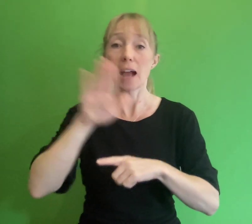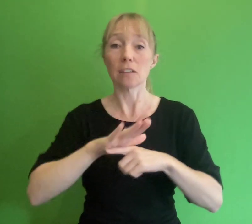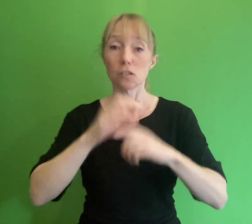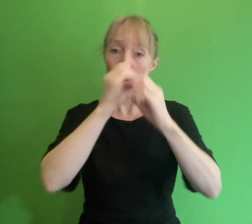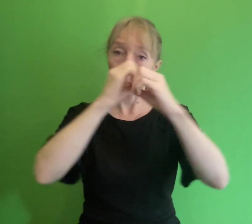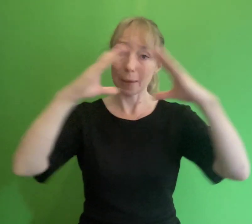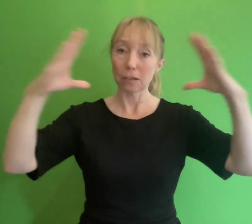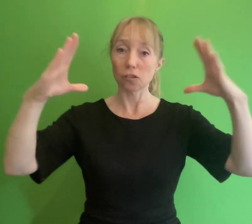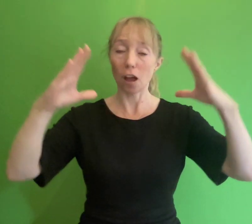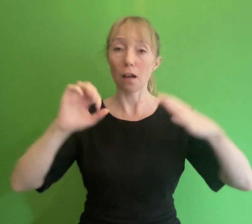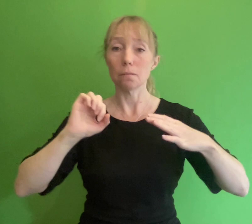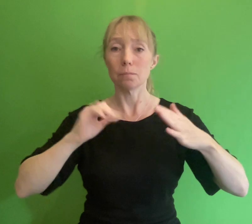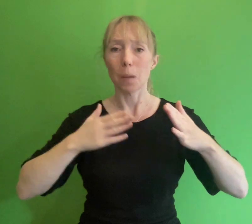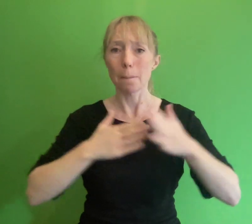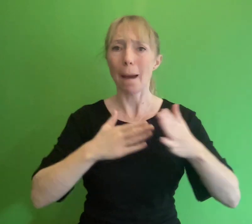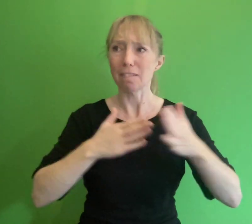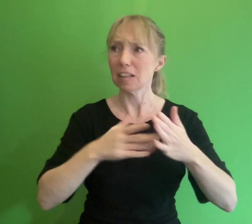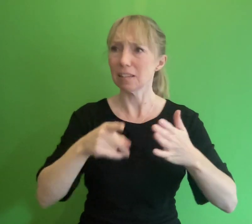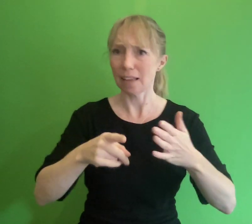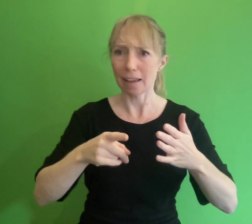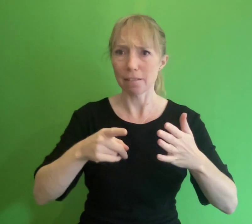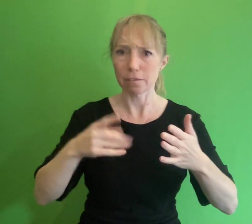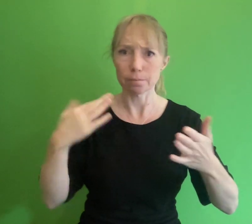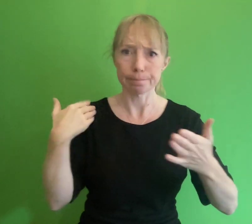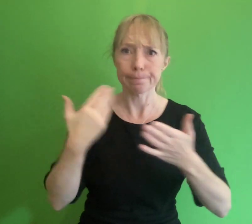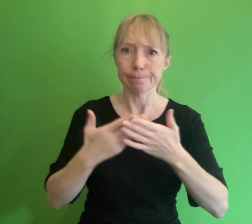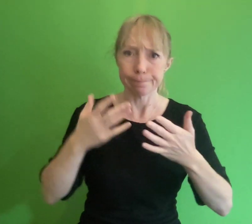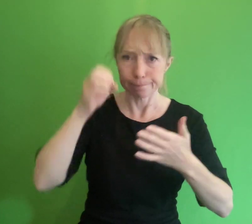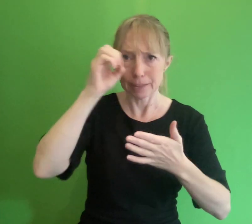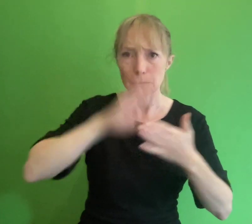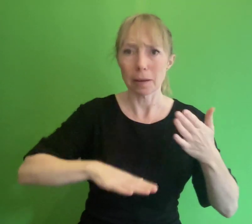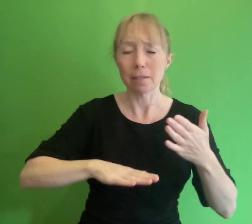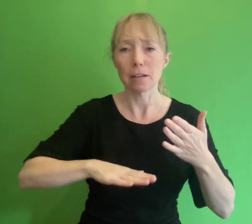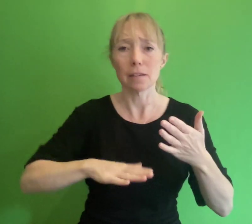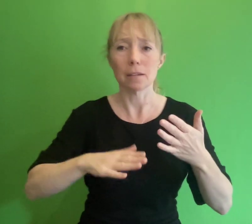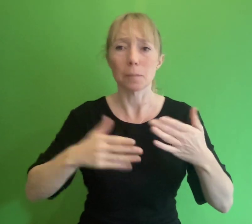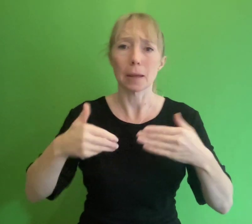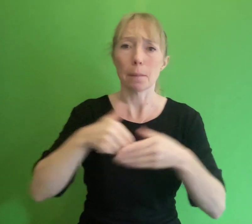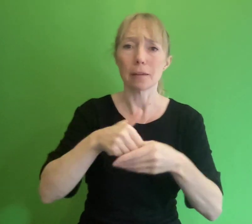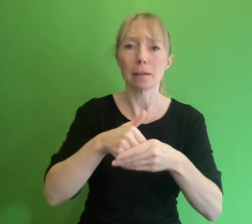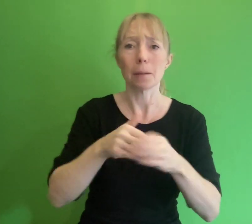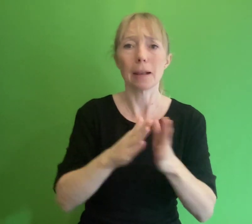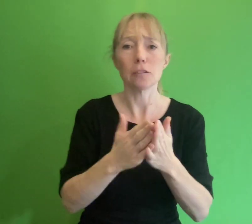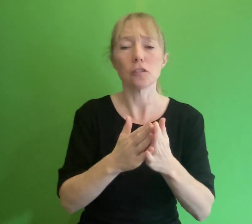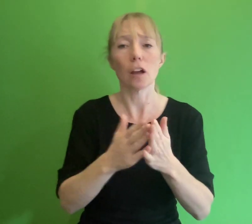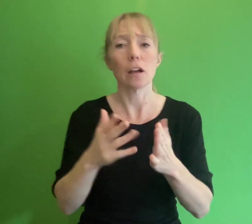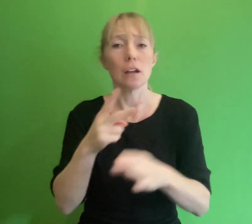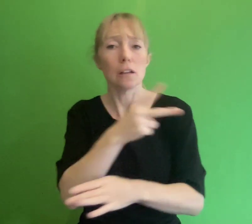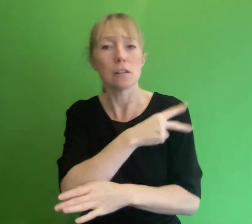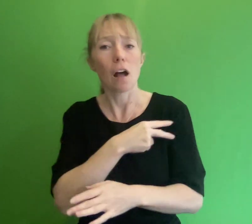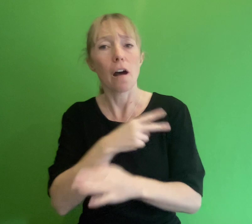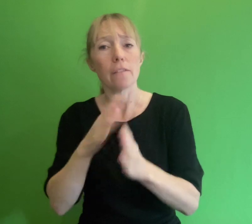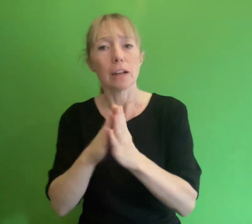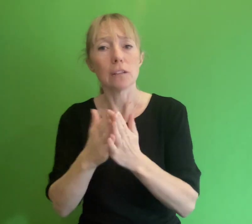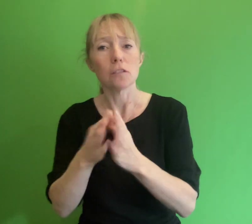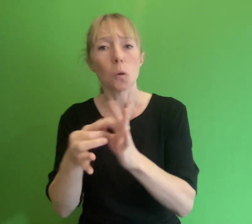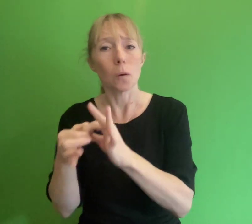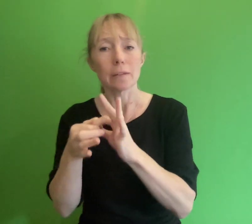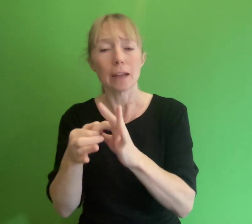face in being able to participate in literature. Staff in literature organisations also presented the